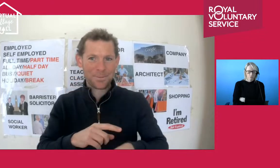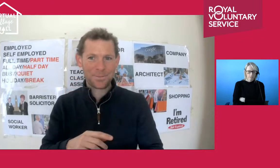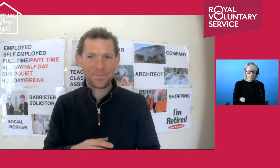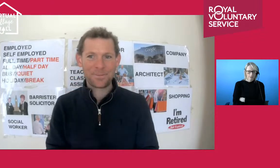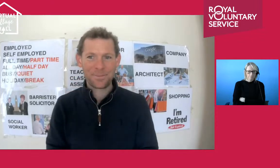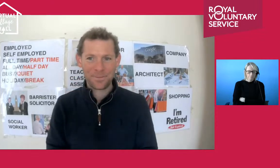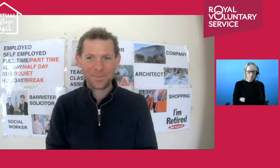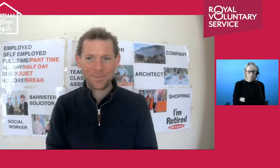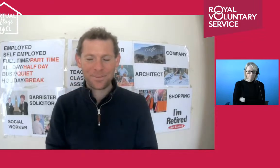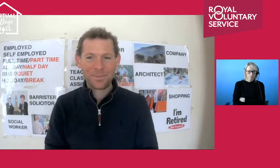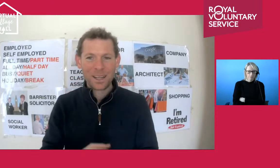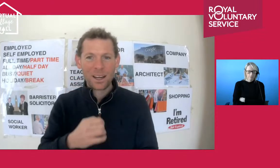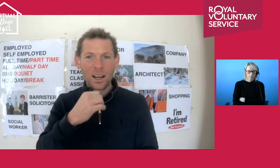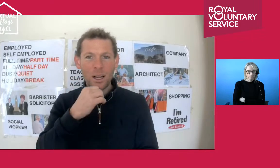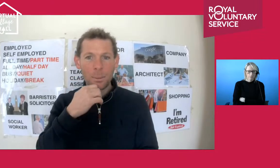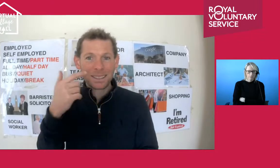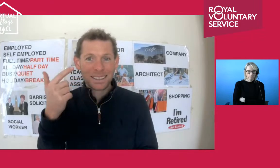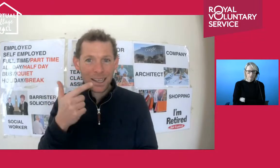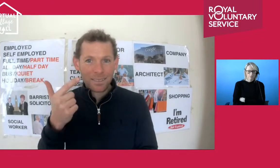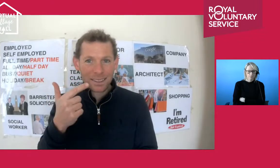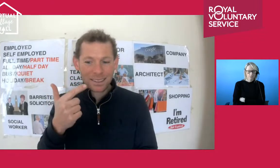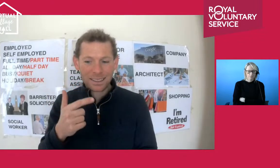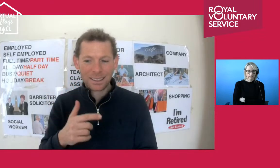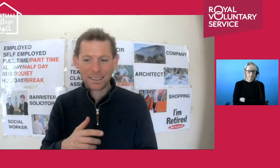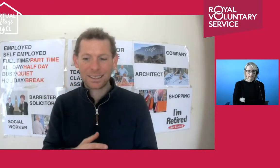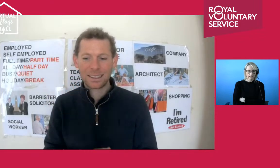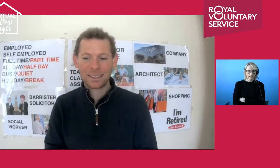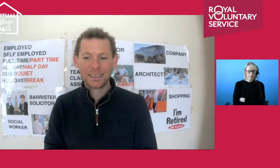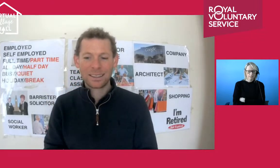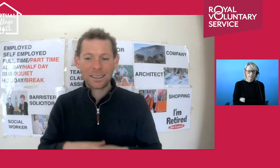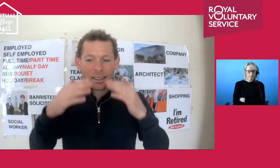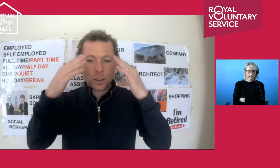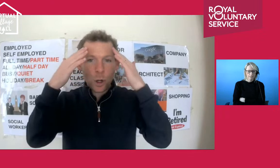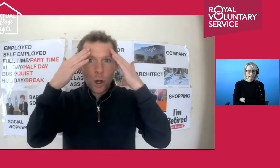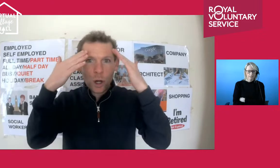was full-time. Number 17